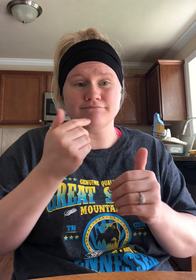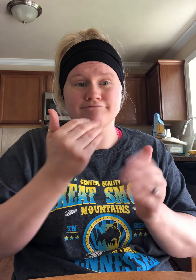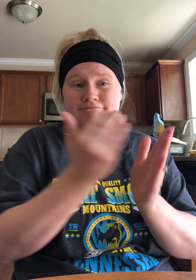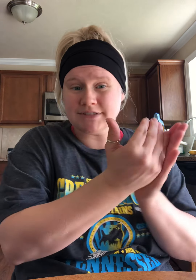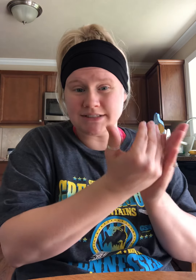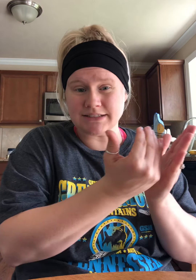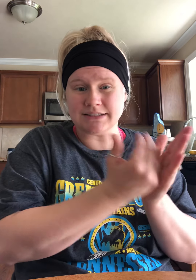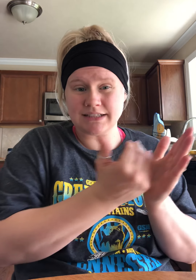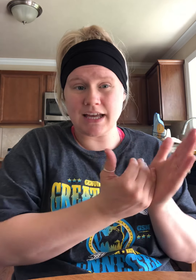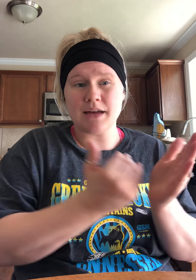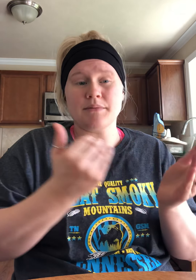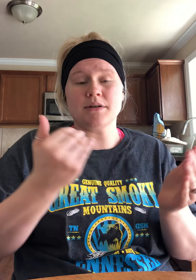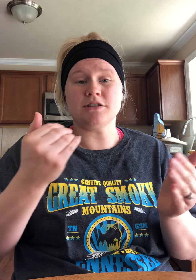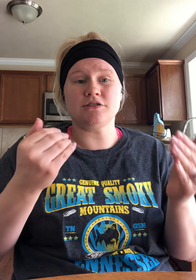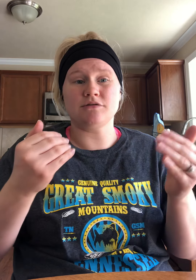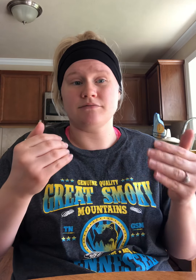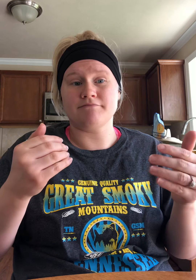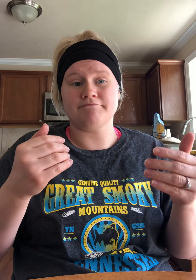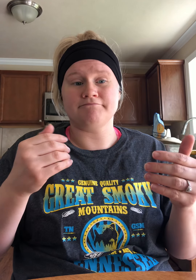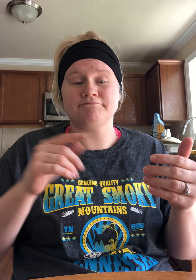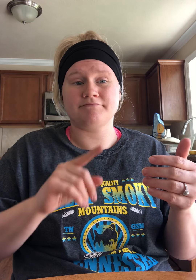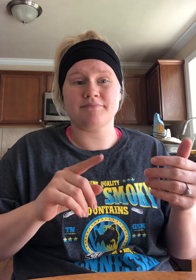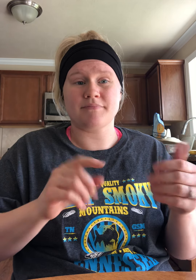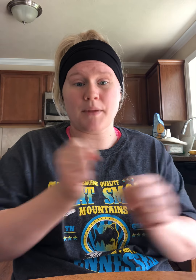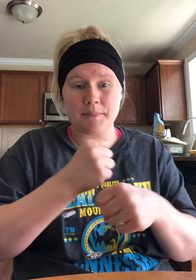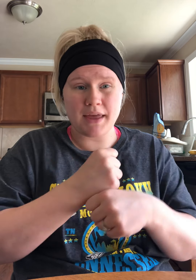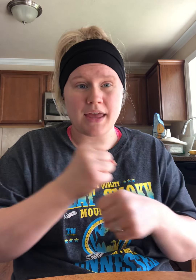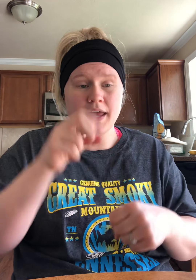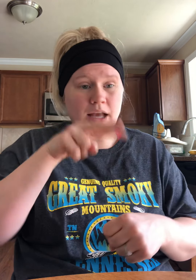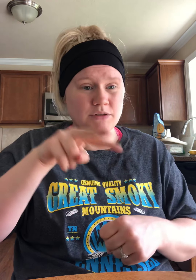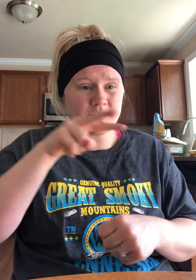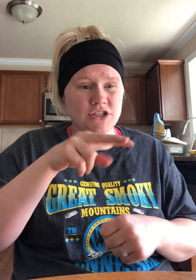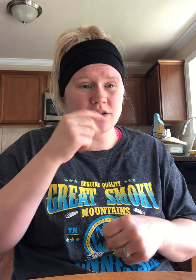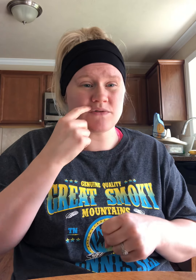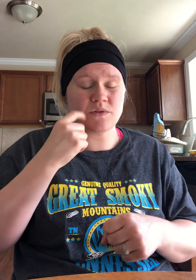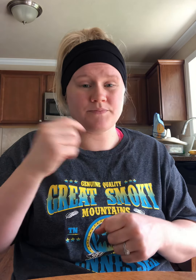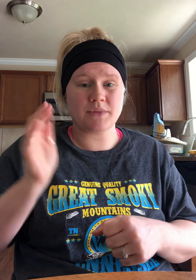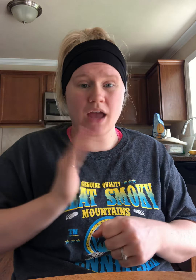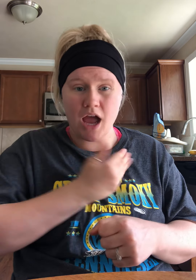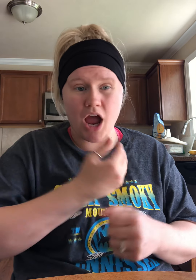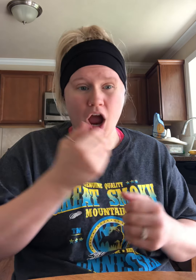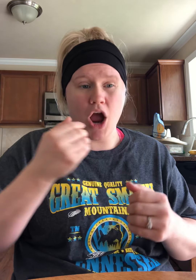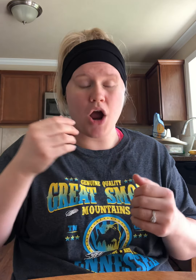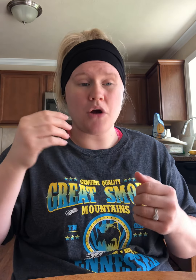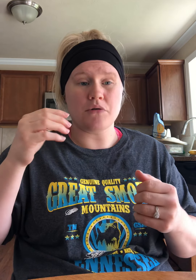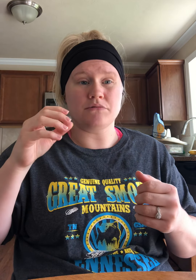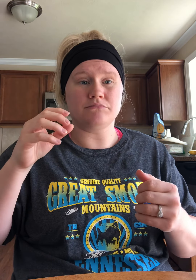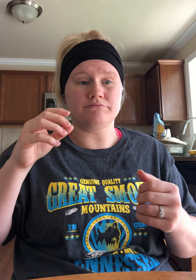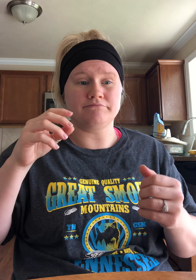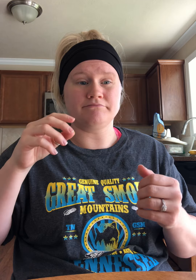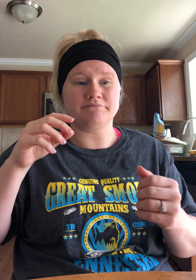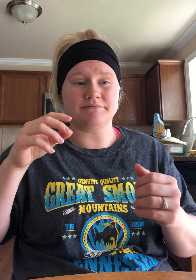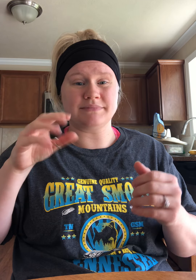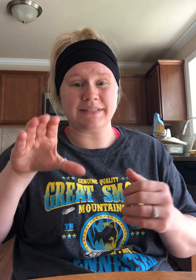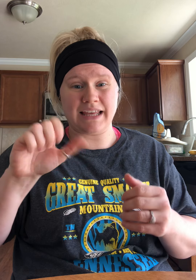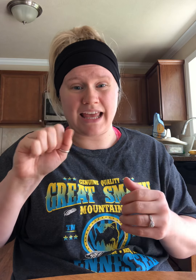Observation. In our particular case, it's that the pond freezes over at higher temperatures